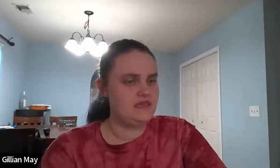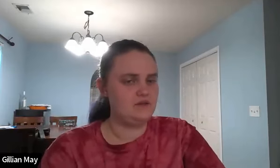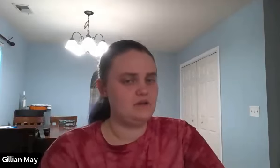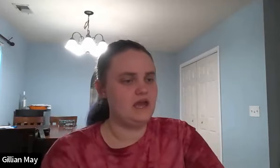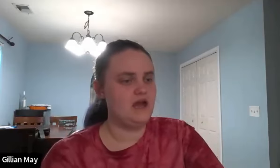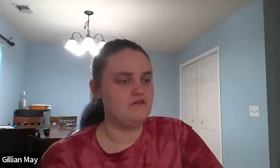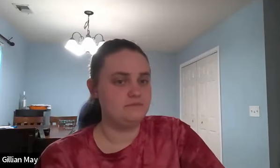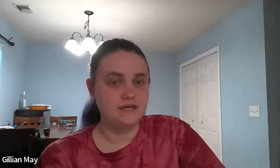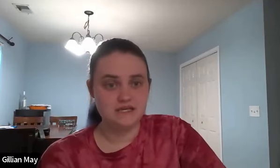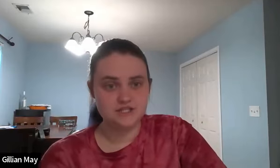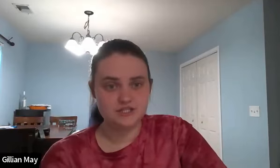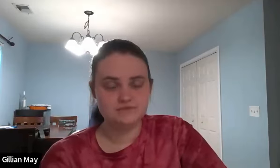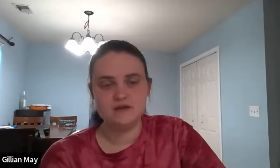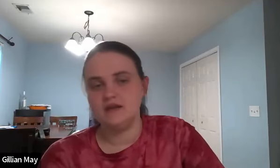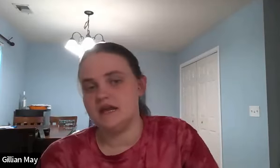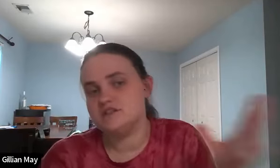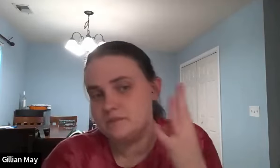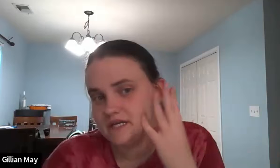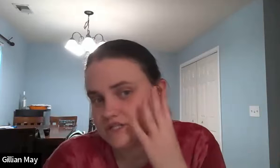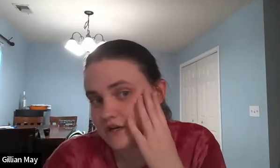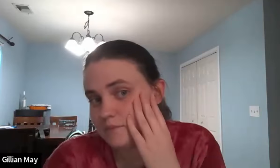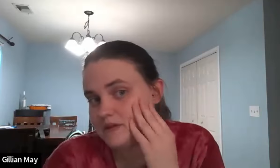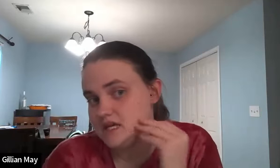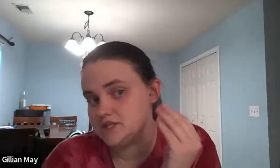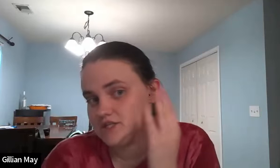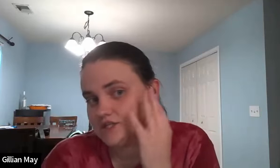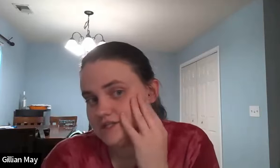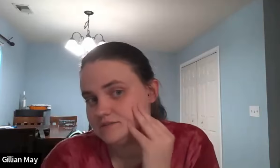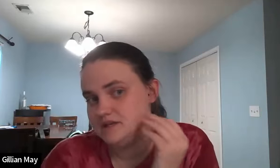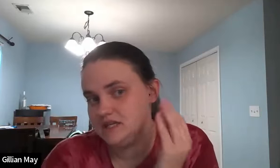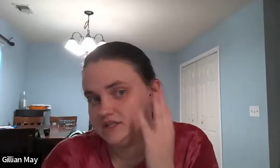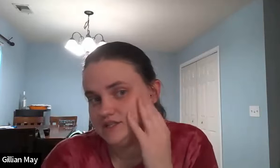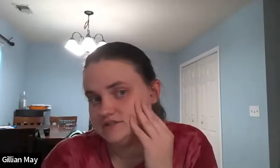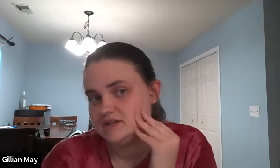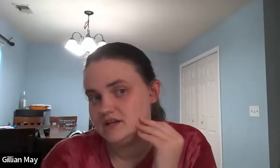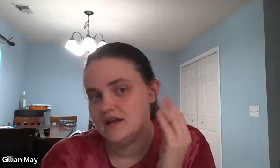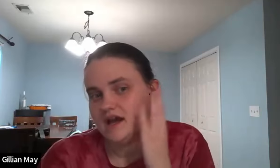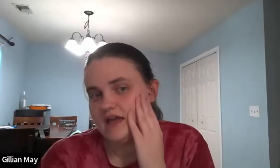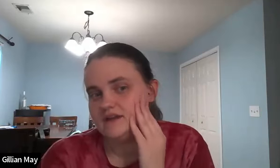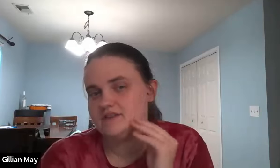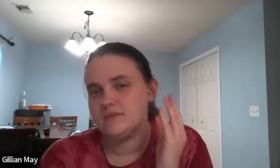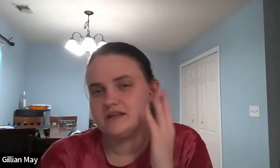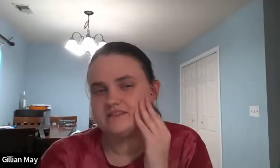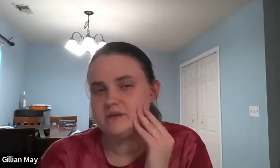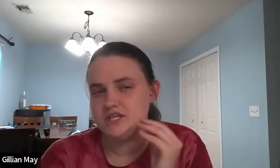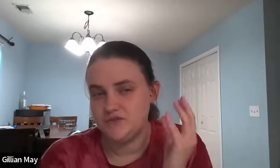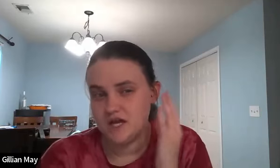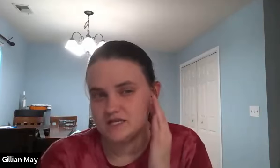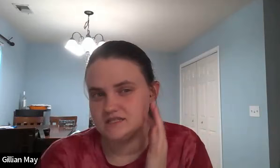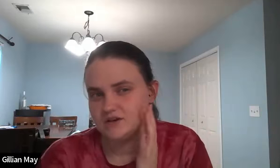Then we have peach. And so peach is going to go peach. Peach. And if you think about it, it's like the peach fuzz on